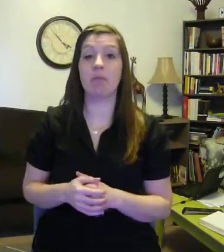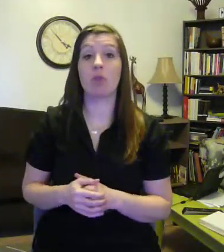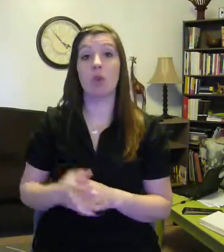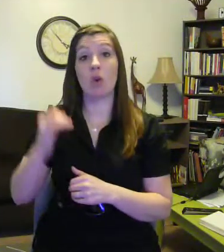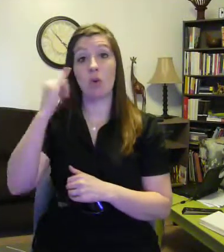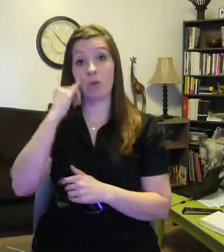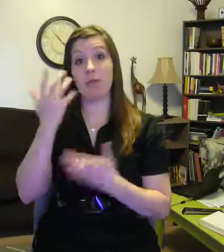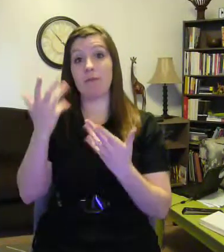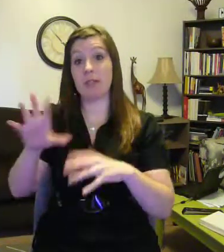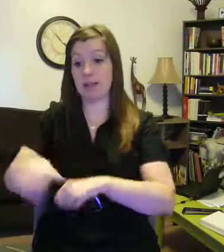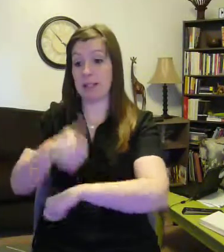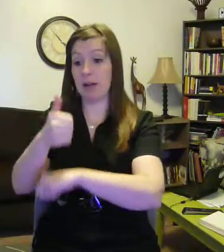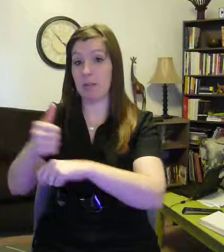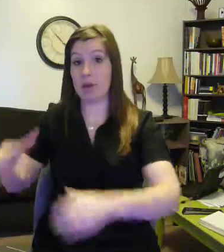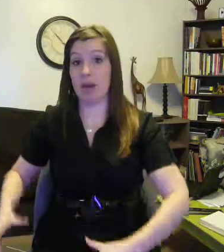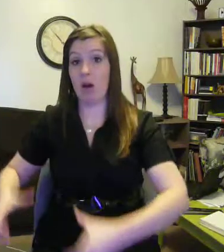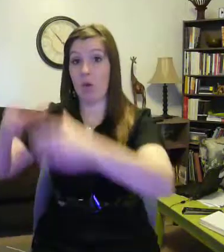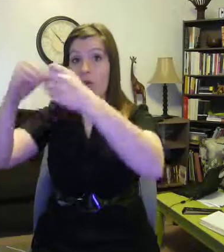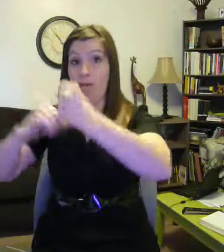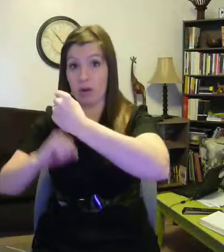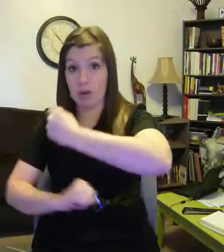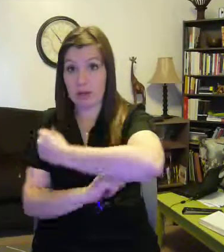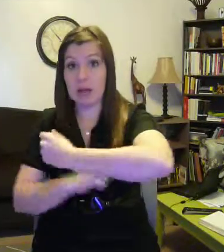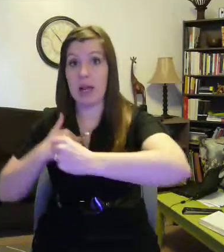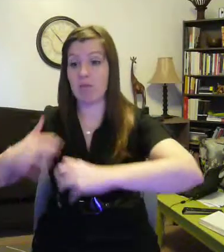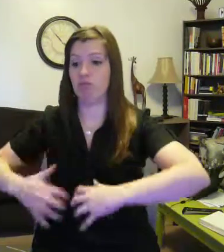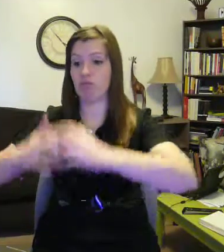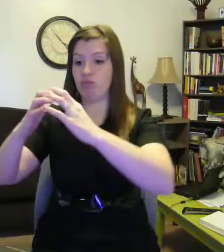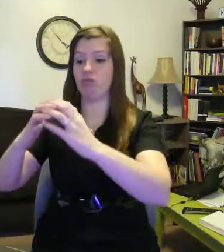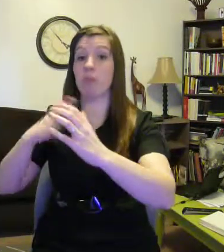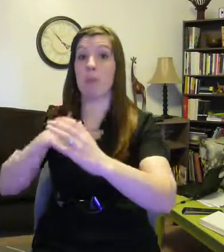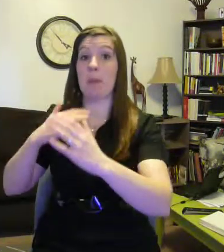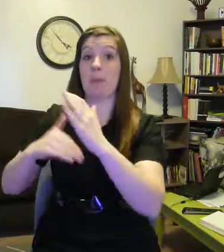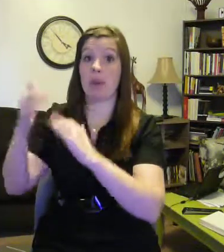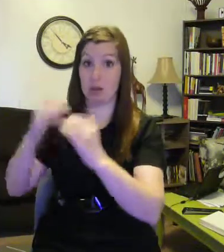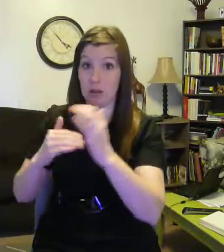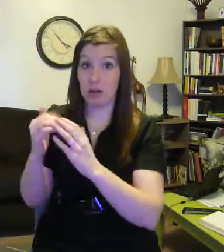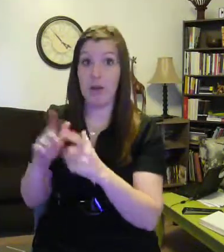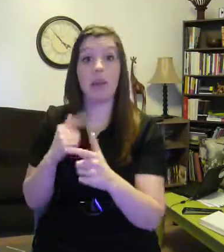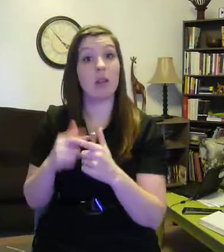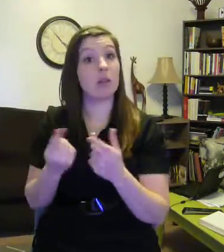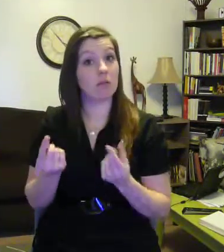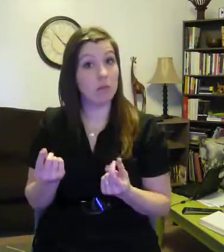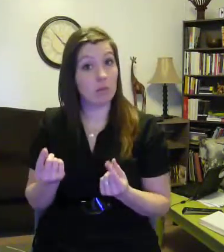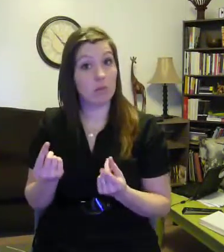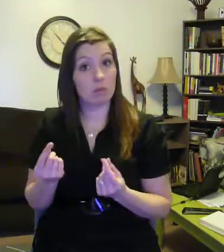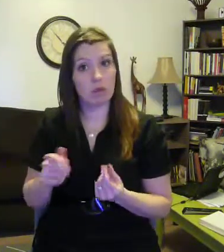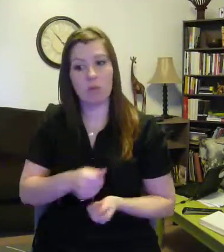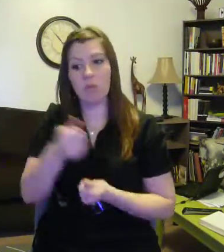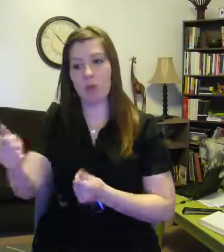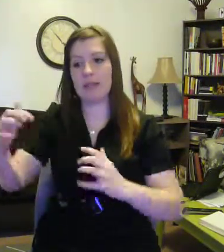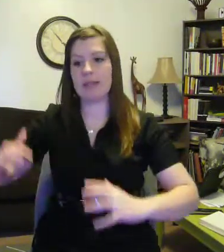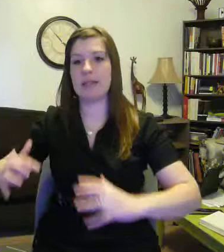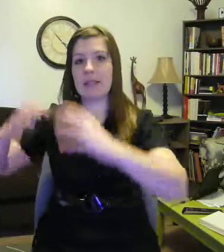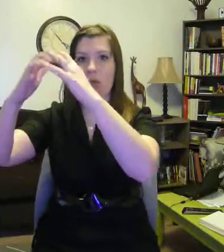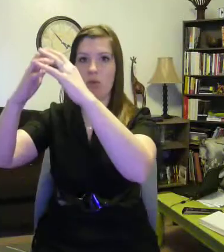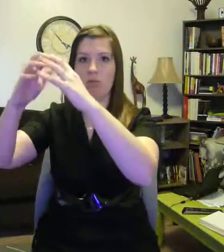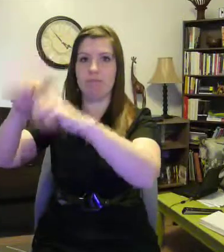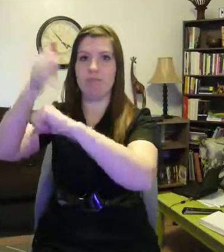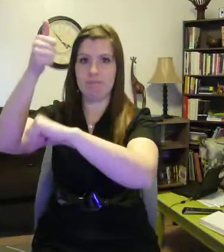is complete, and I erect my building, we come back in and the tower is erected. And that process usually